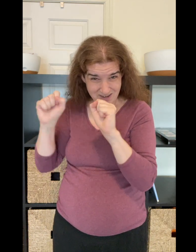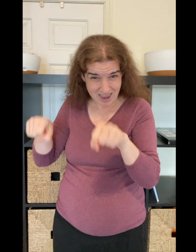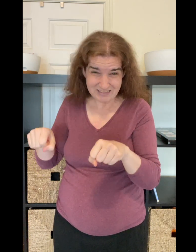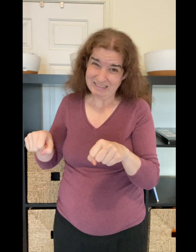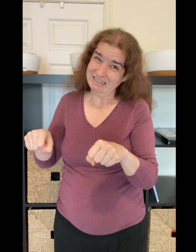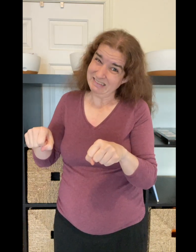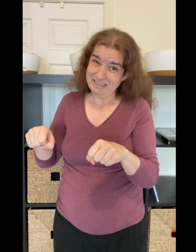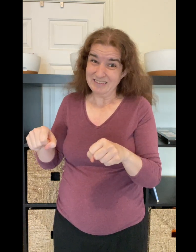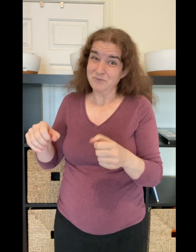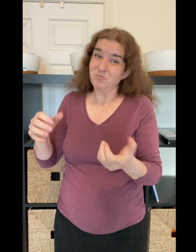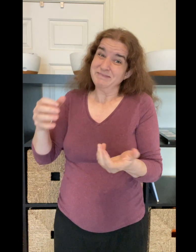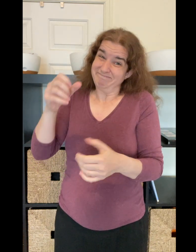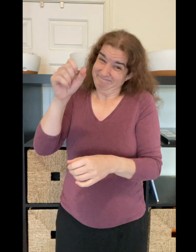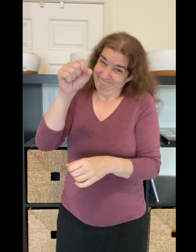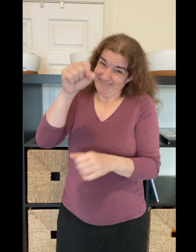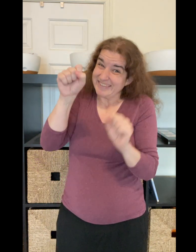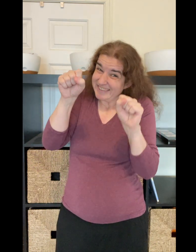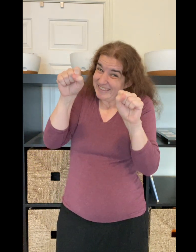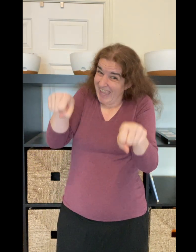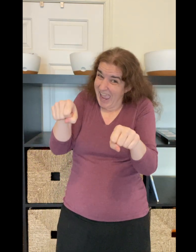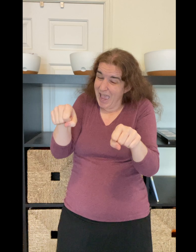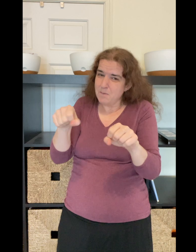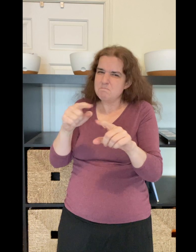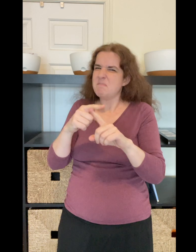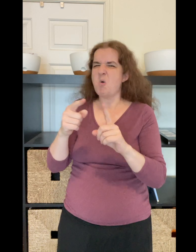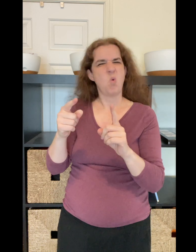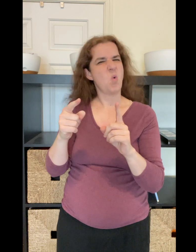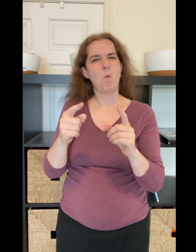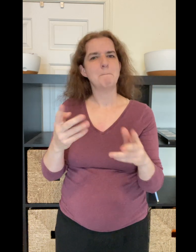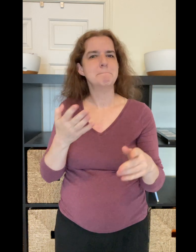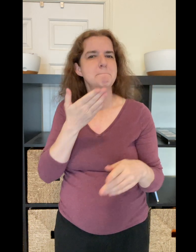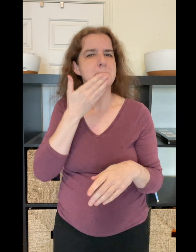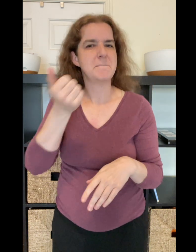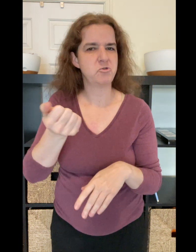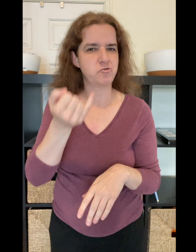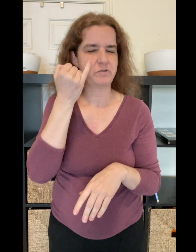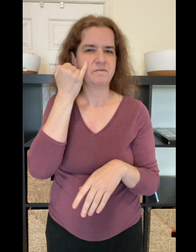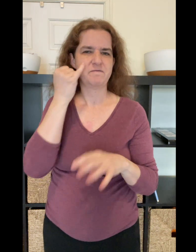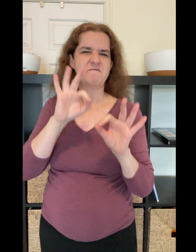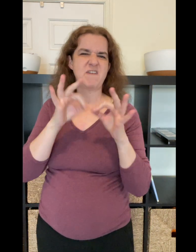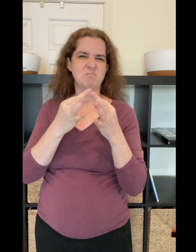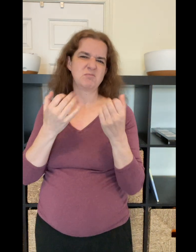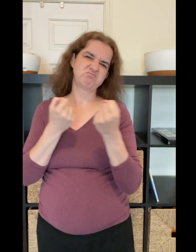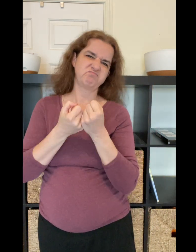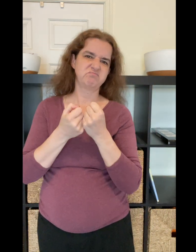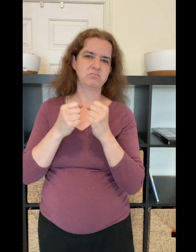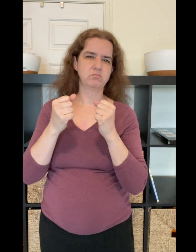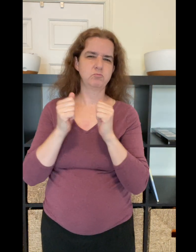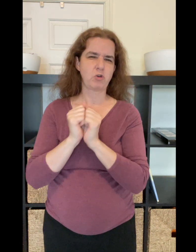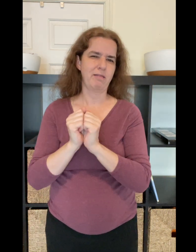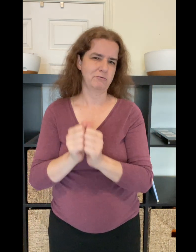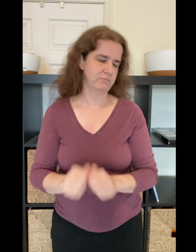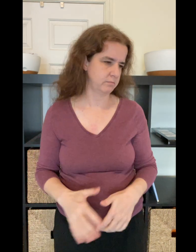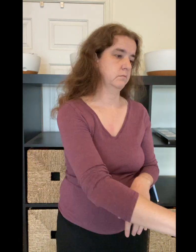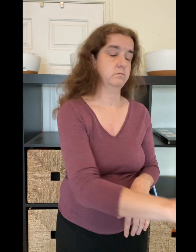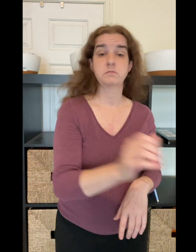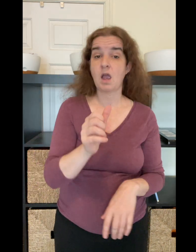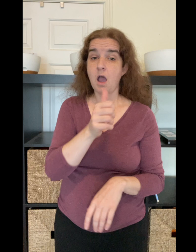person to be successful without the support of the family? Yeah, it's possible, but oh man, it's better if the whole family is going to be supported